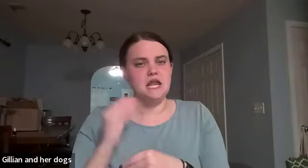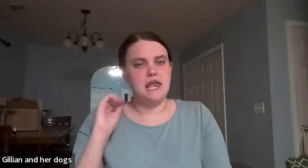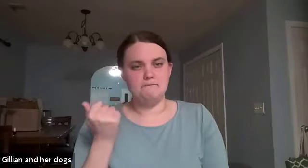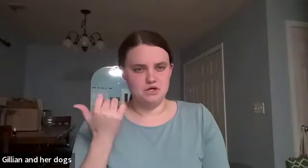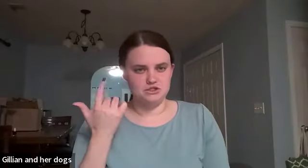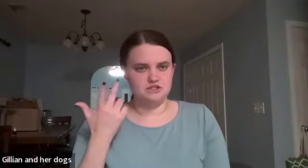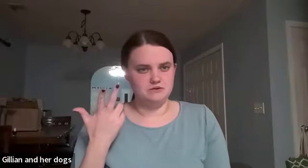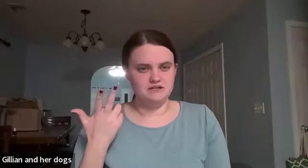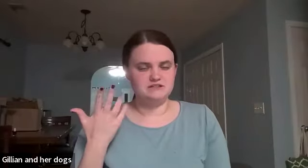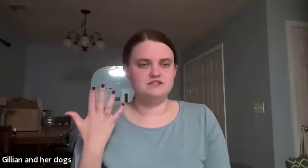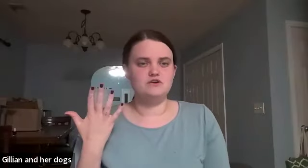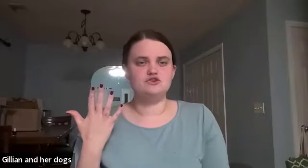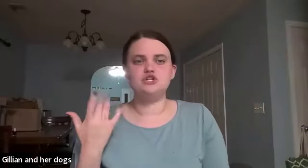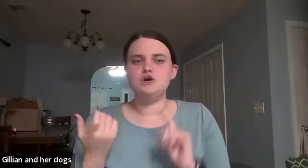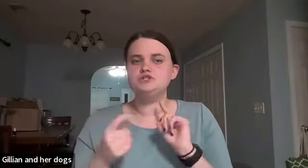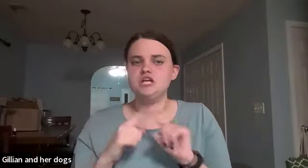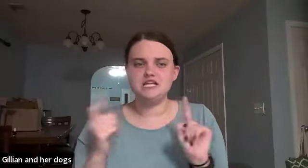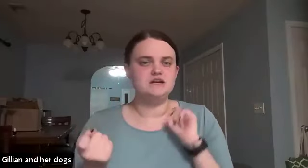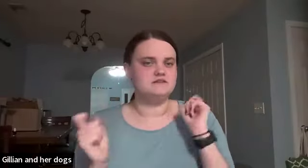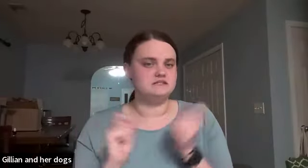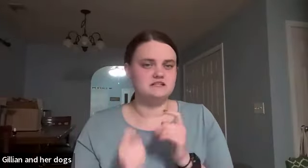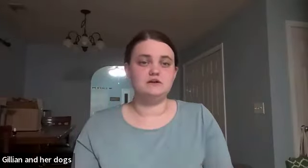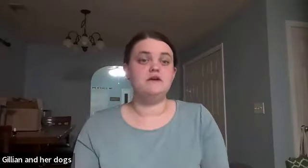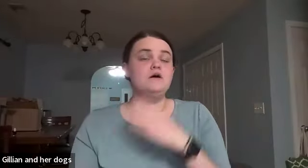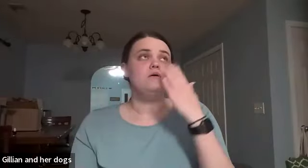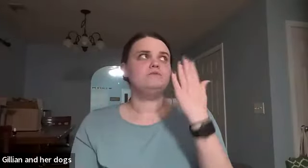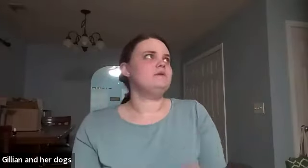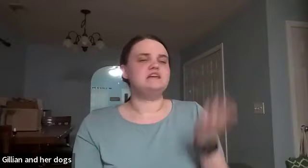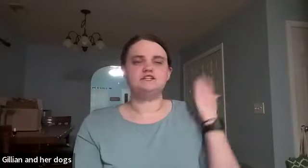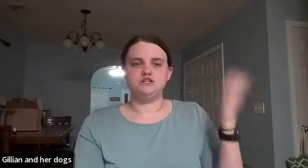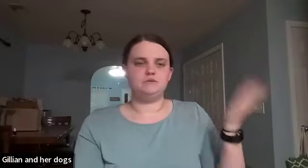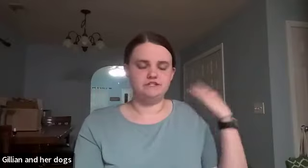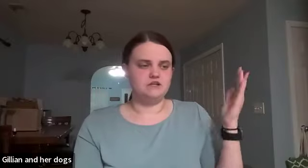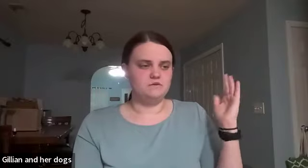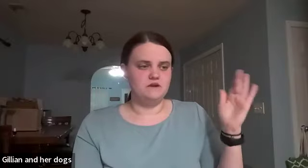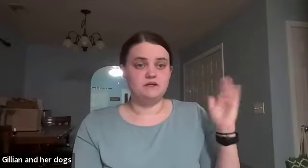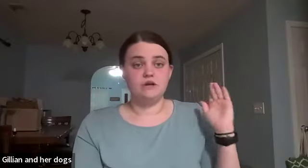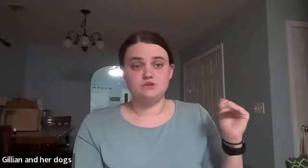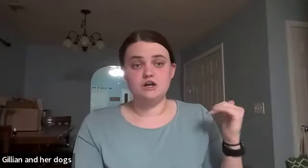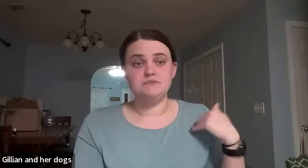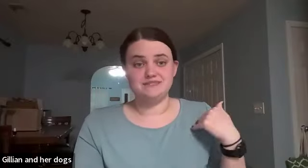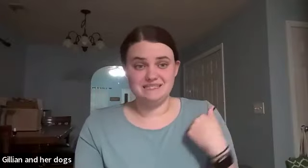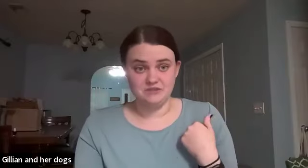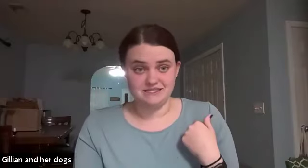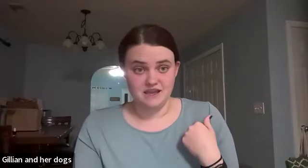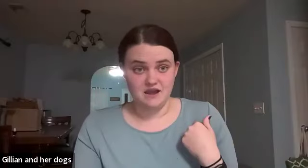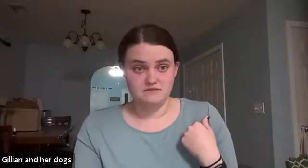a number to it. So there's no changing of the sign. So like, that was actually a good one I should have done with family. When I'm talking about siblings I have,